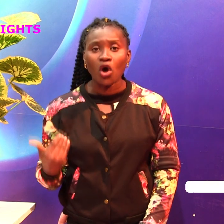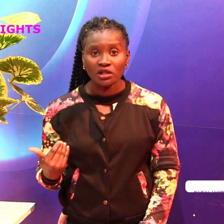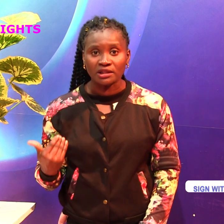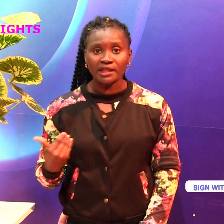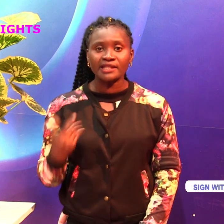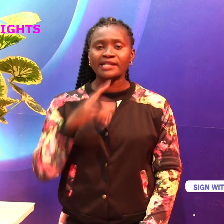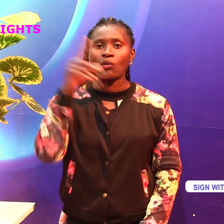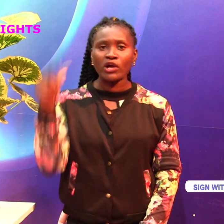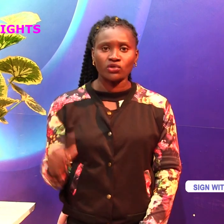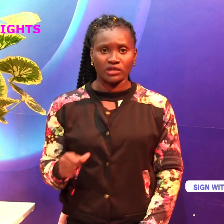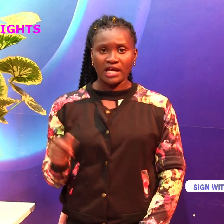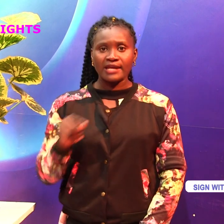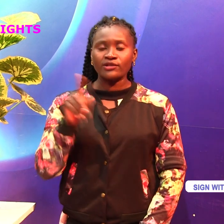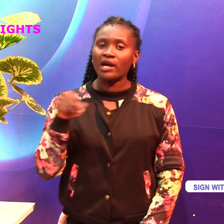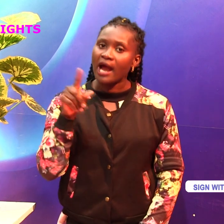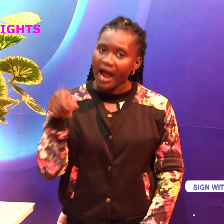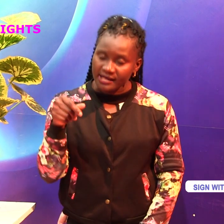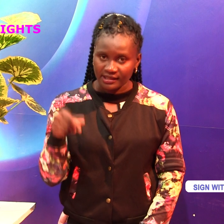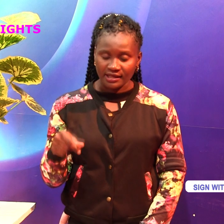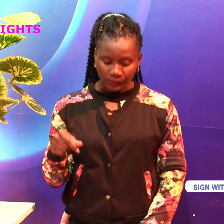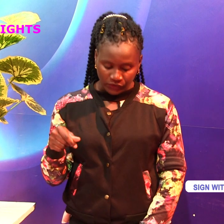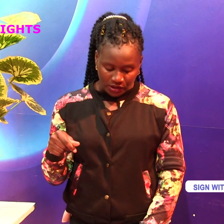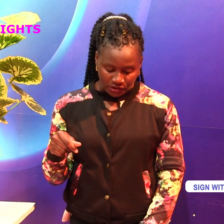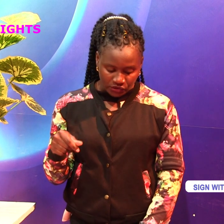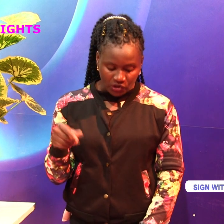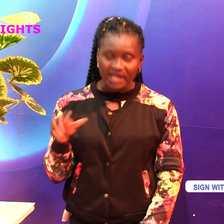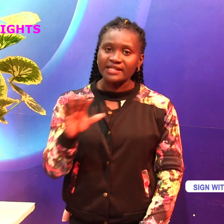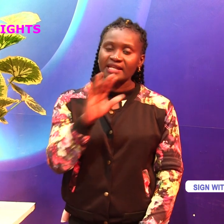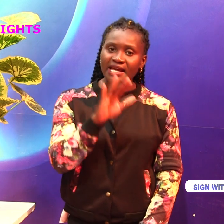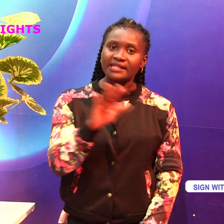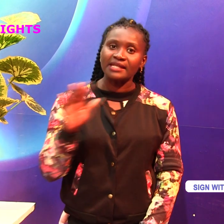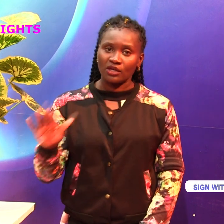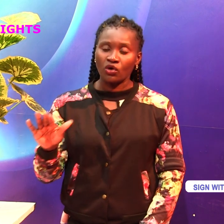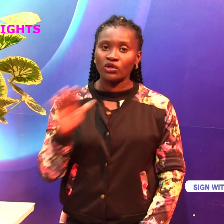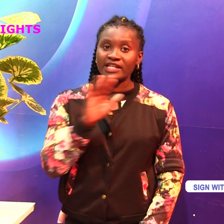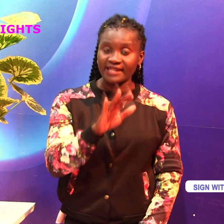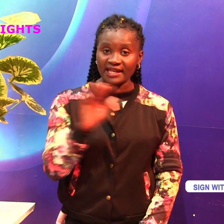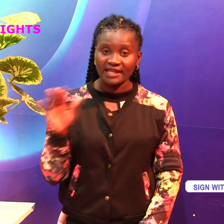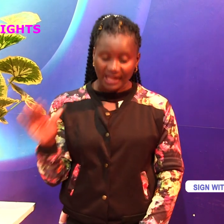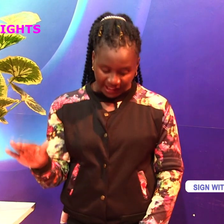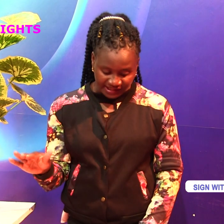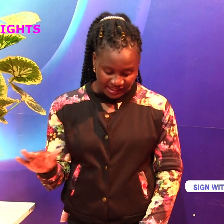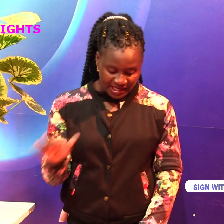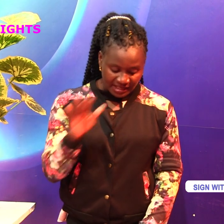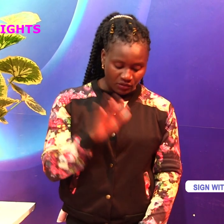on, it is a question that you are asking. So that is the SE, or the signed English.